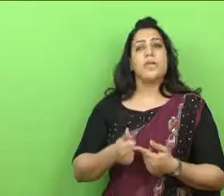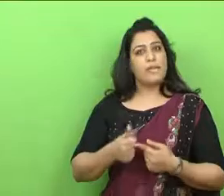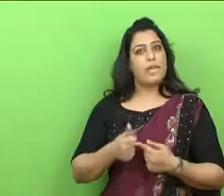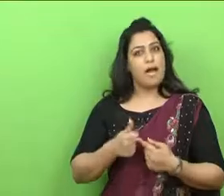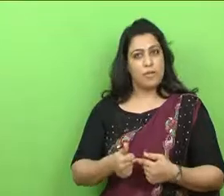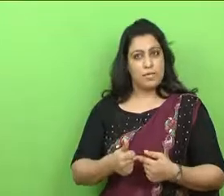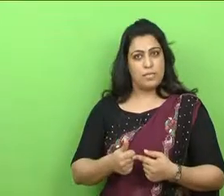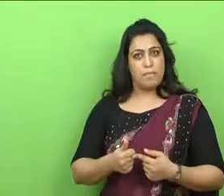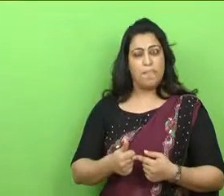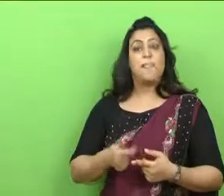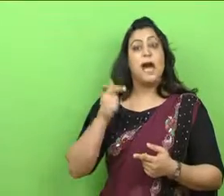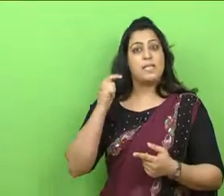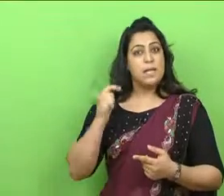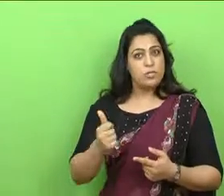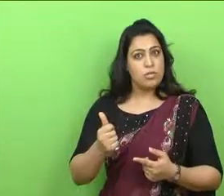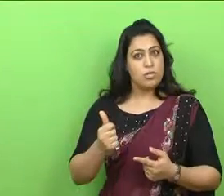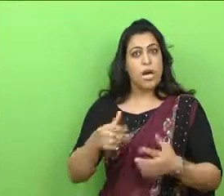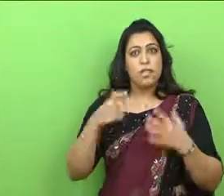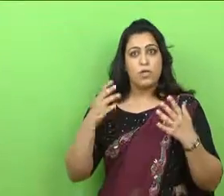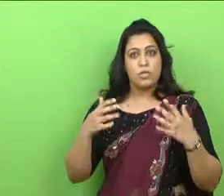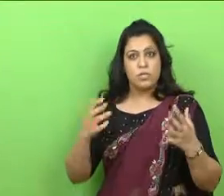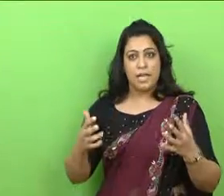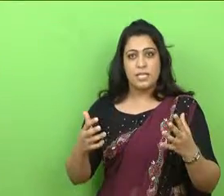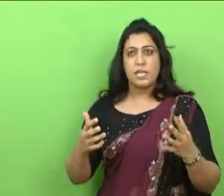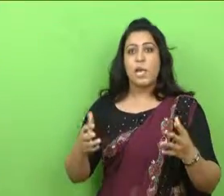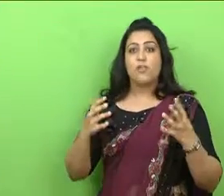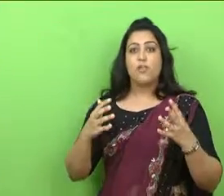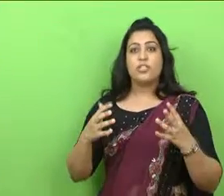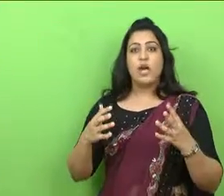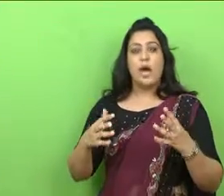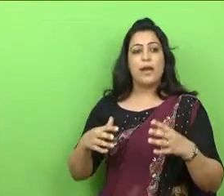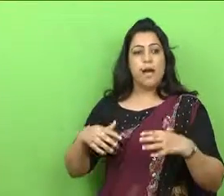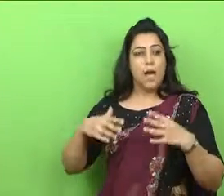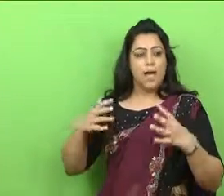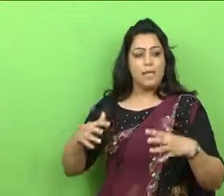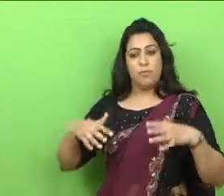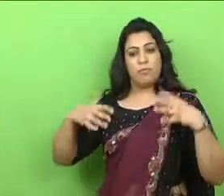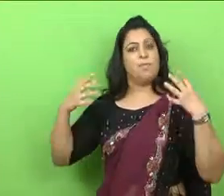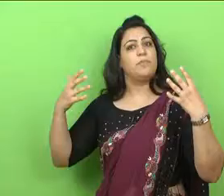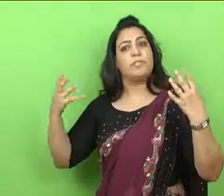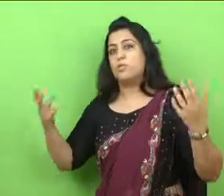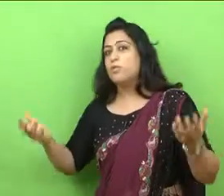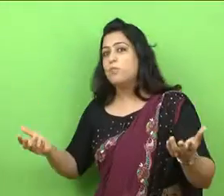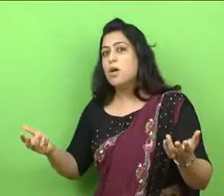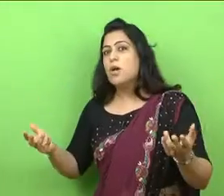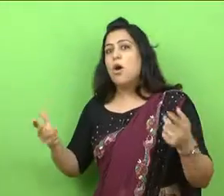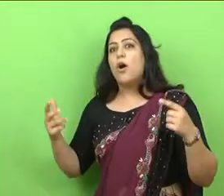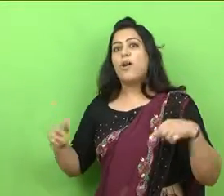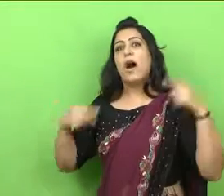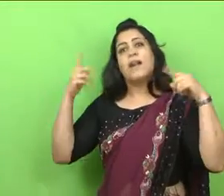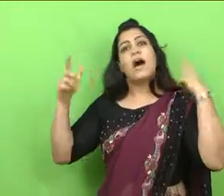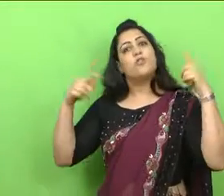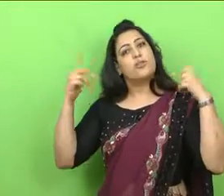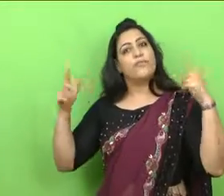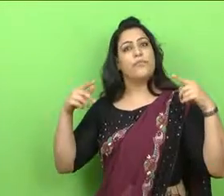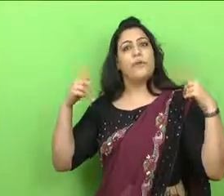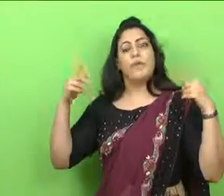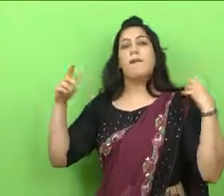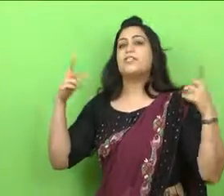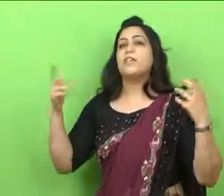the argument. Assumptions are those things which are either presumed or are out of